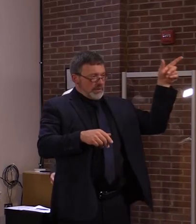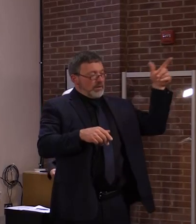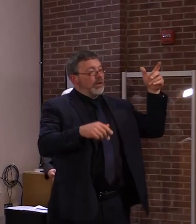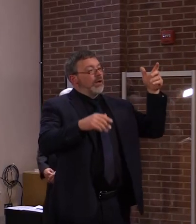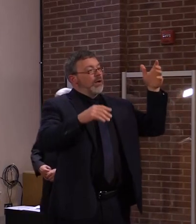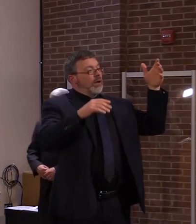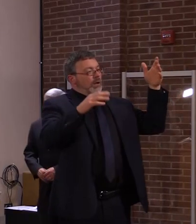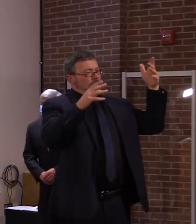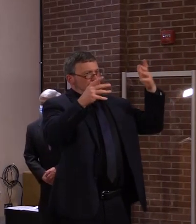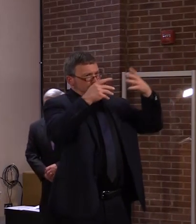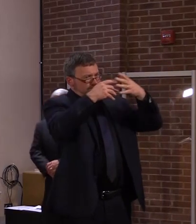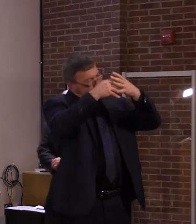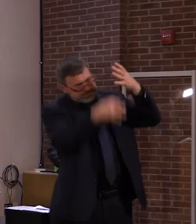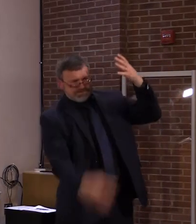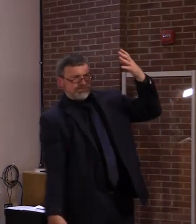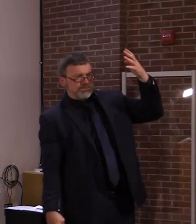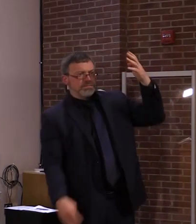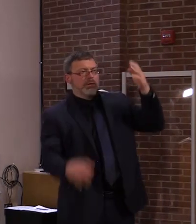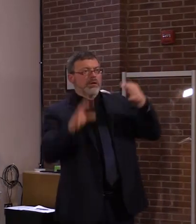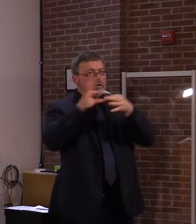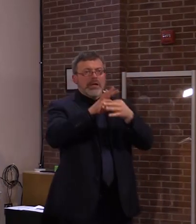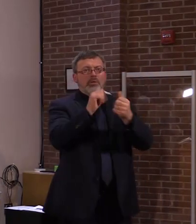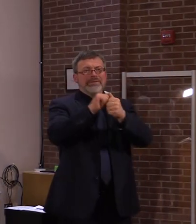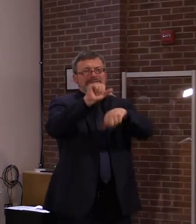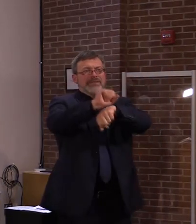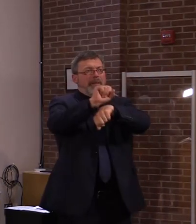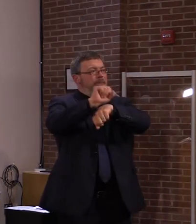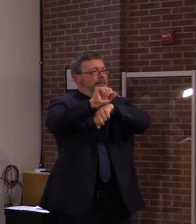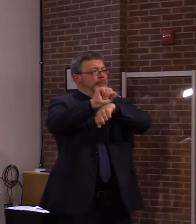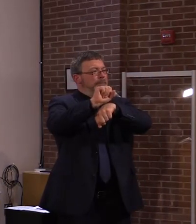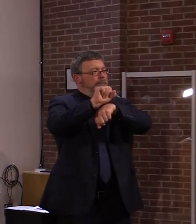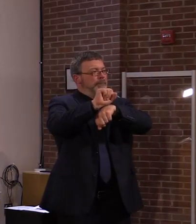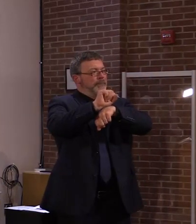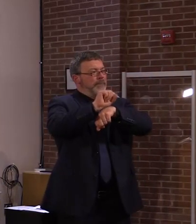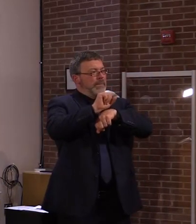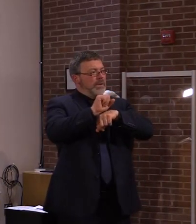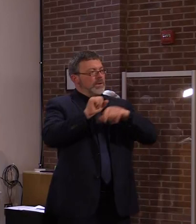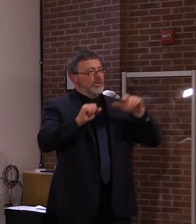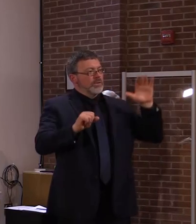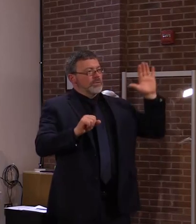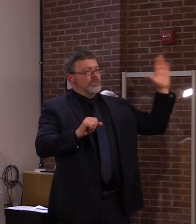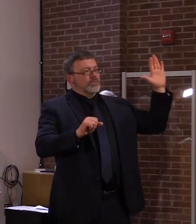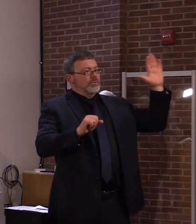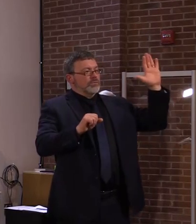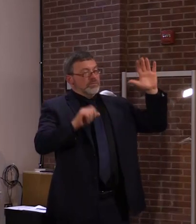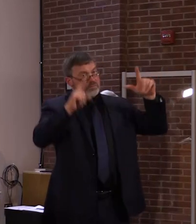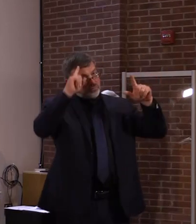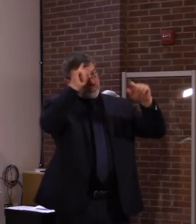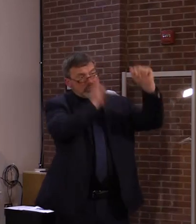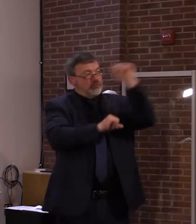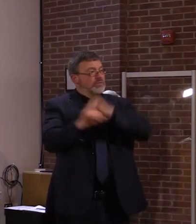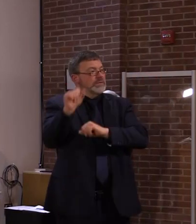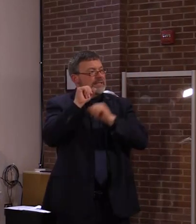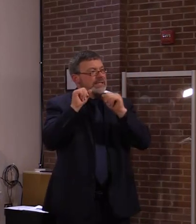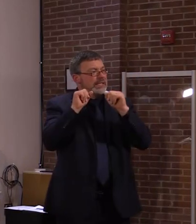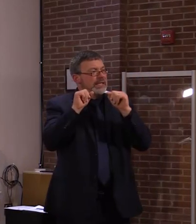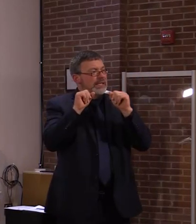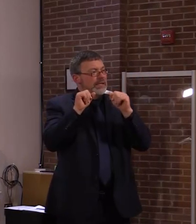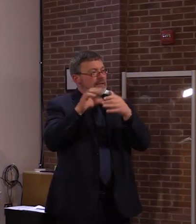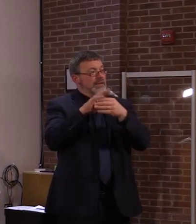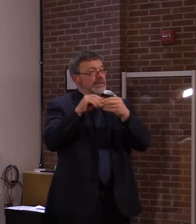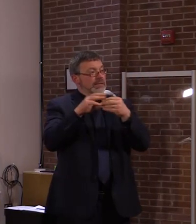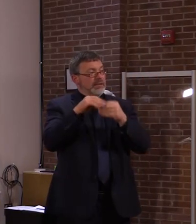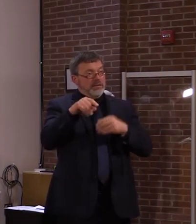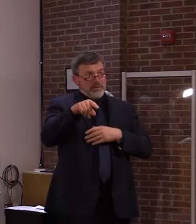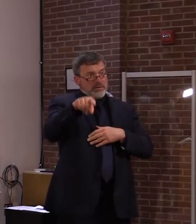risks, which was her way of really trying to make sure that if you feel just by